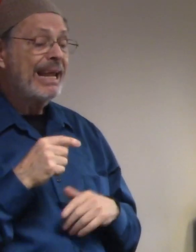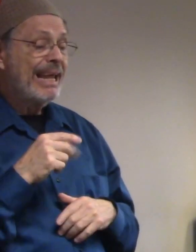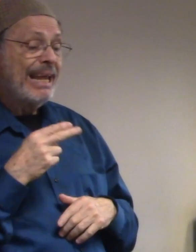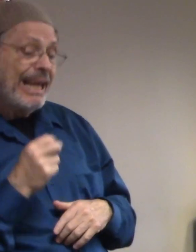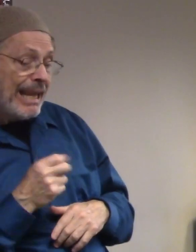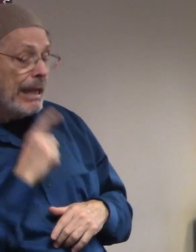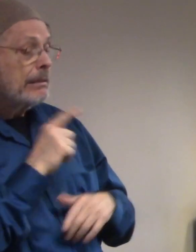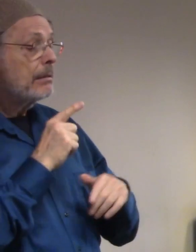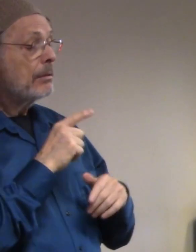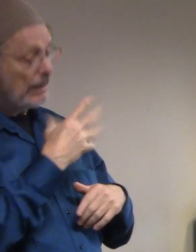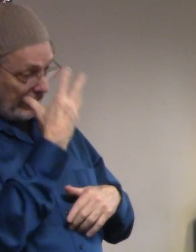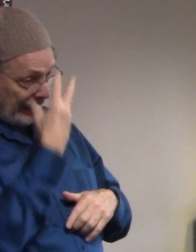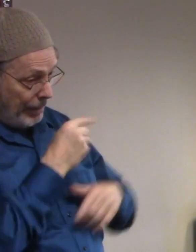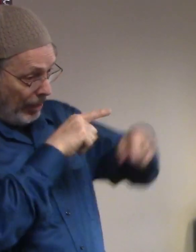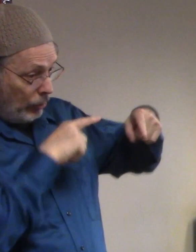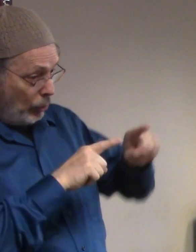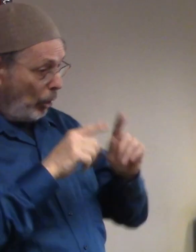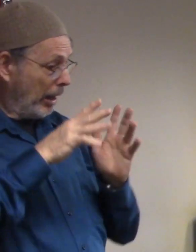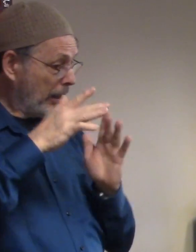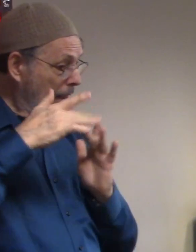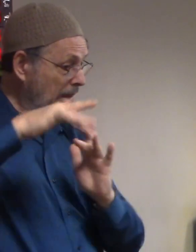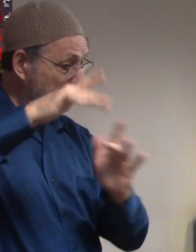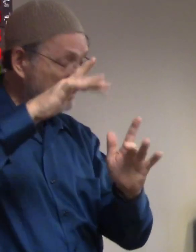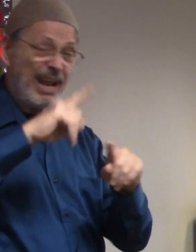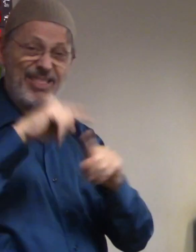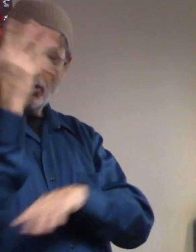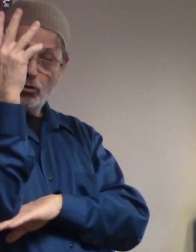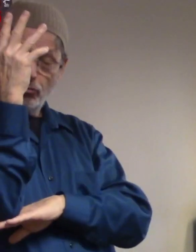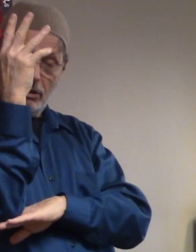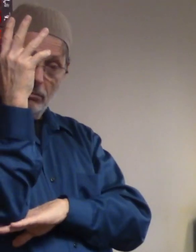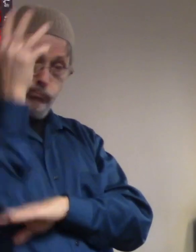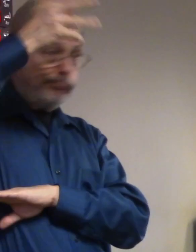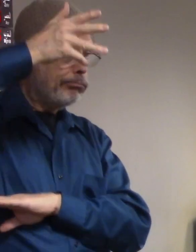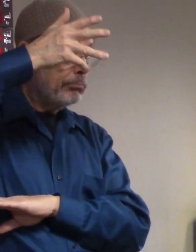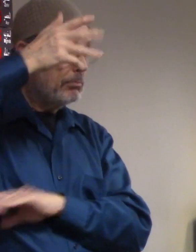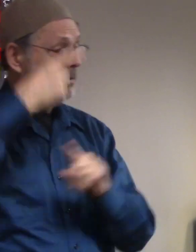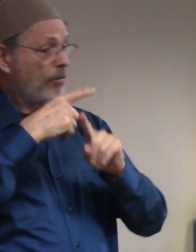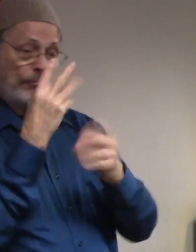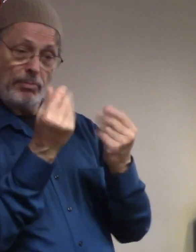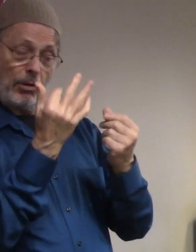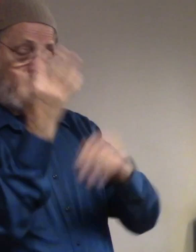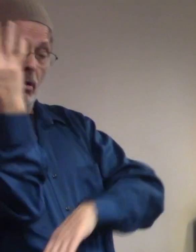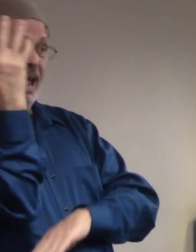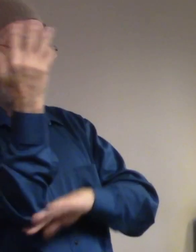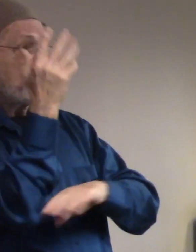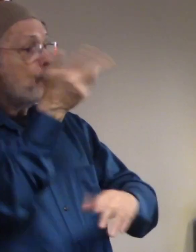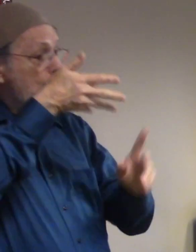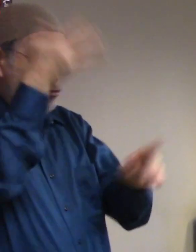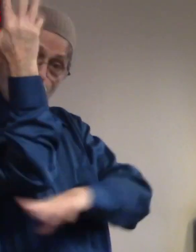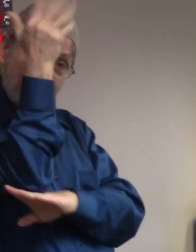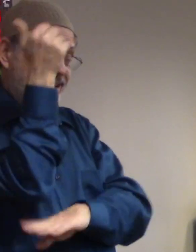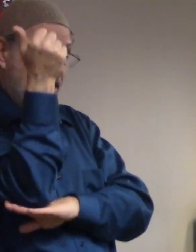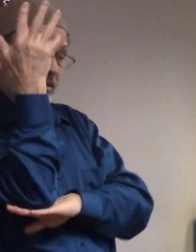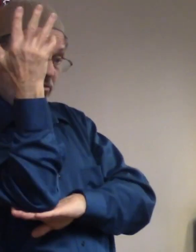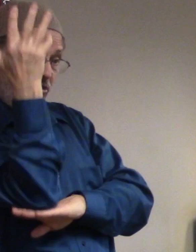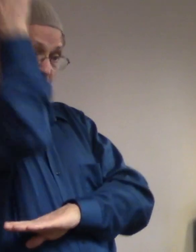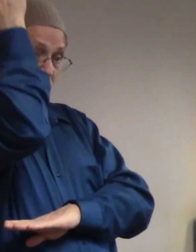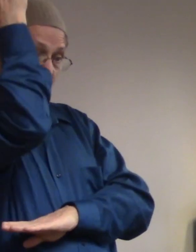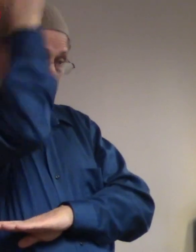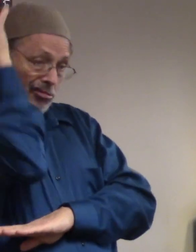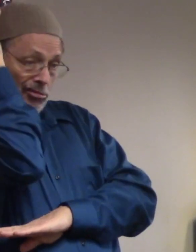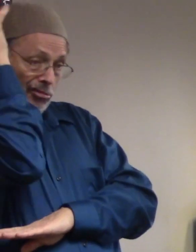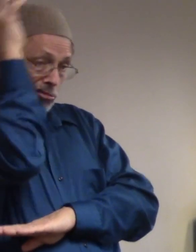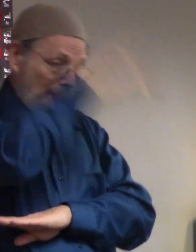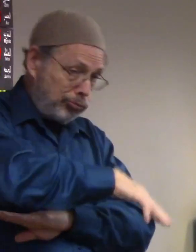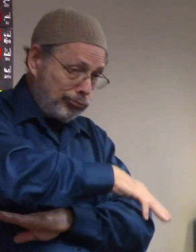during an expedition, a tree uproots itself from the ground. It goes into prostration as it walks. And it comes